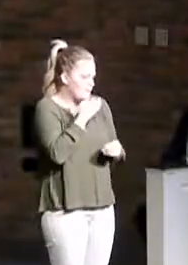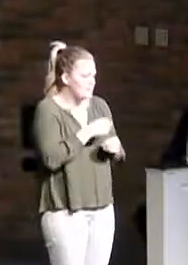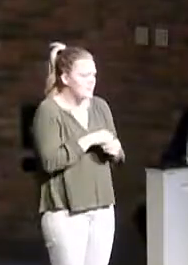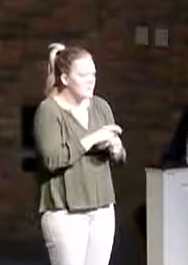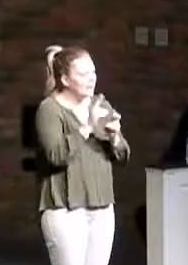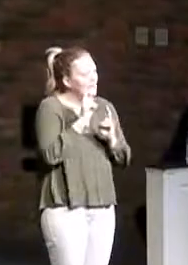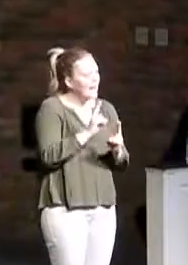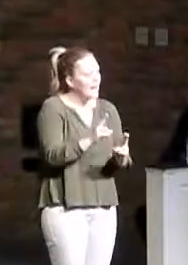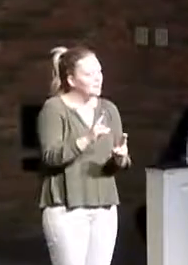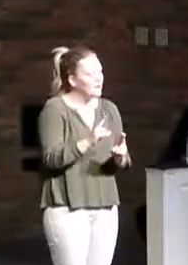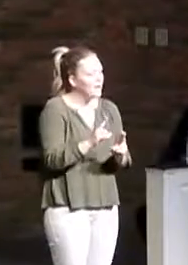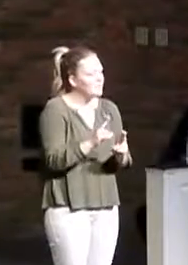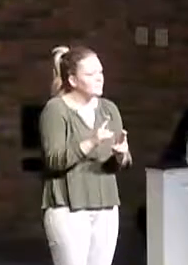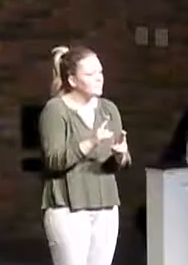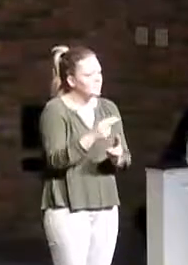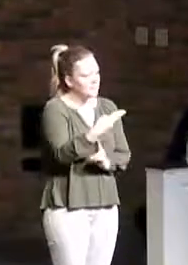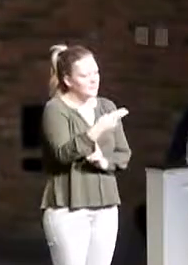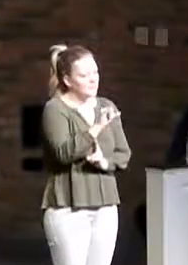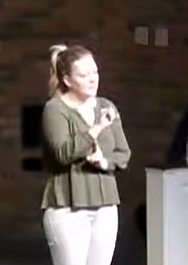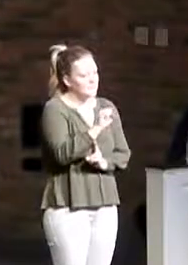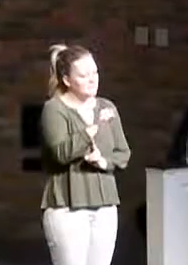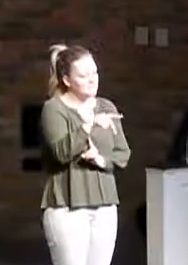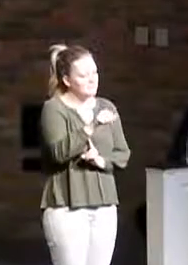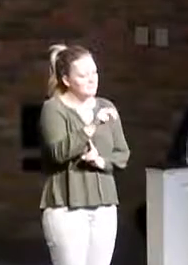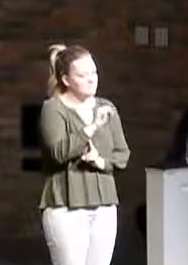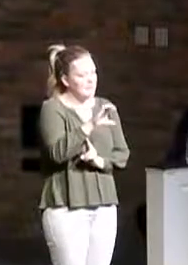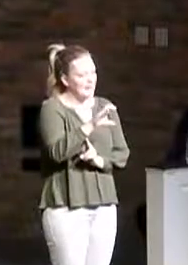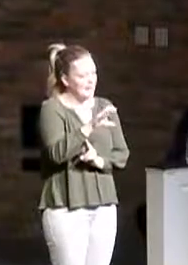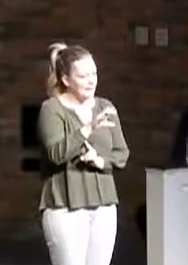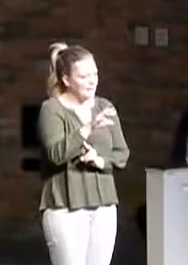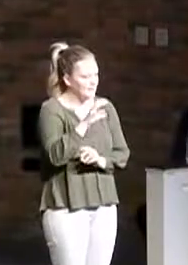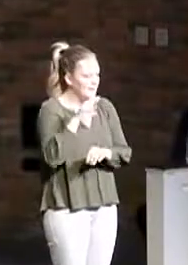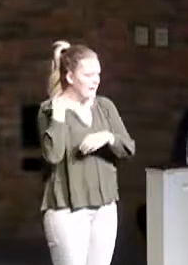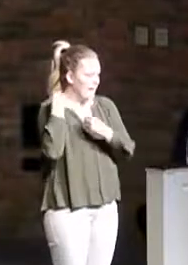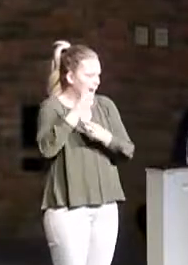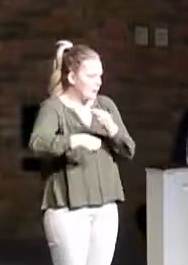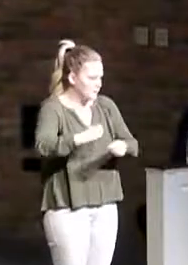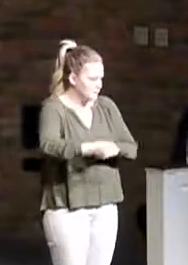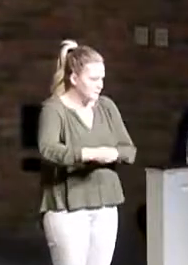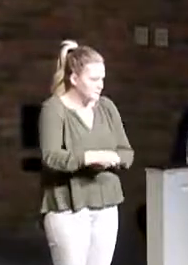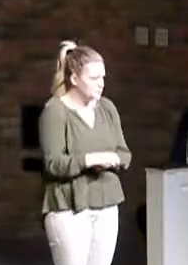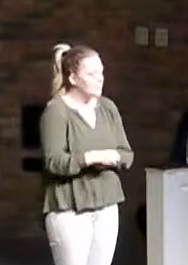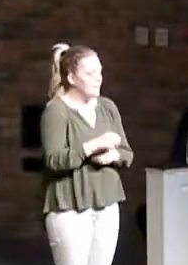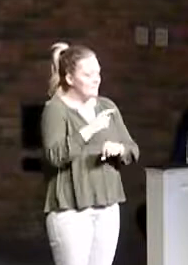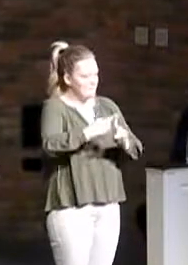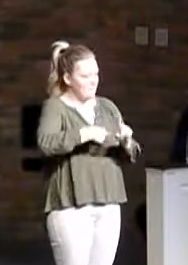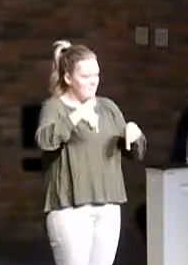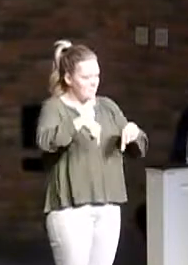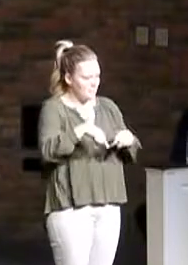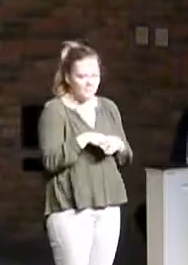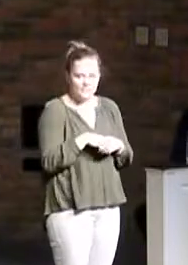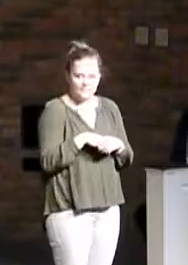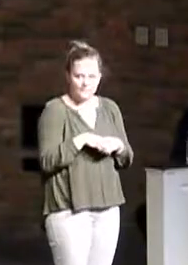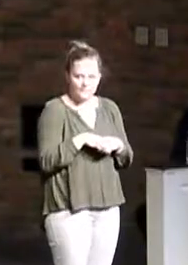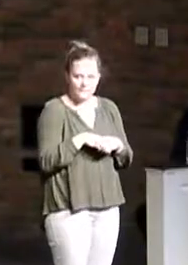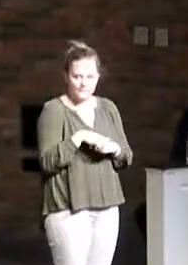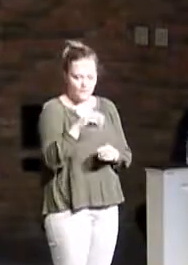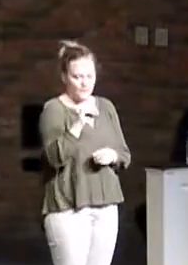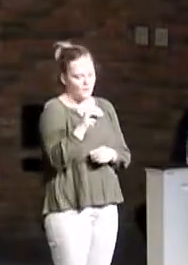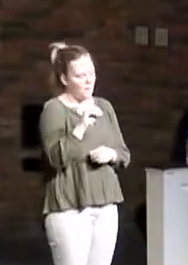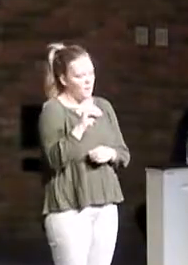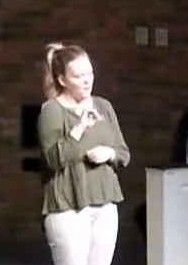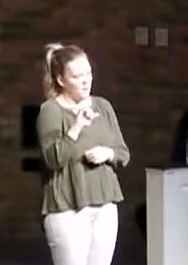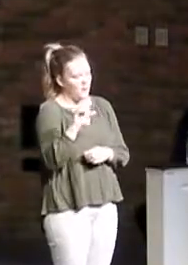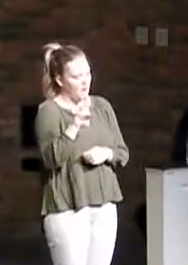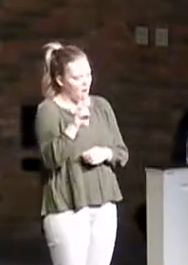of Hispanic Heritage Month, from September 15th to October 15th, OIR is